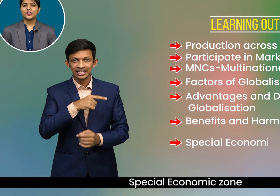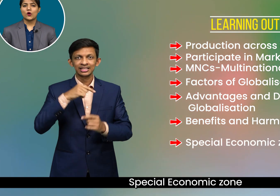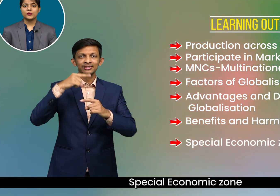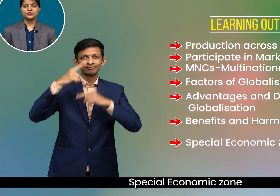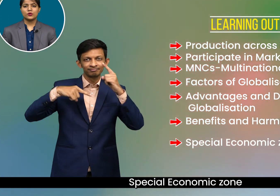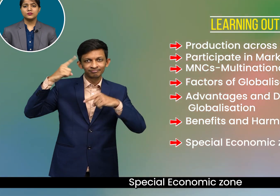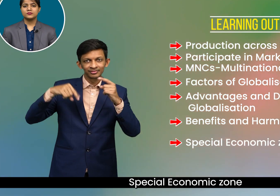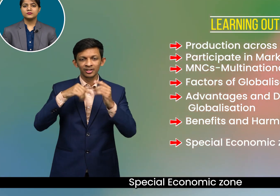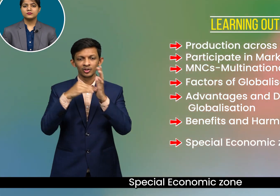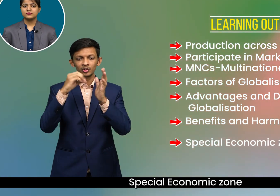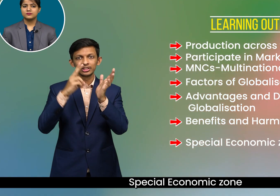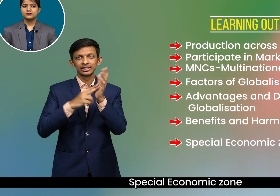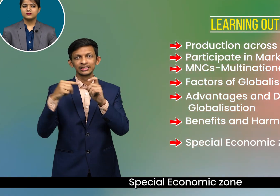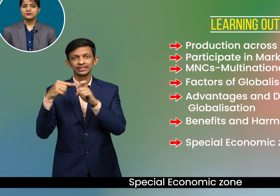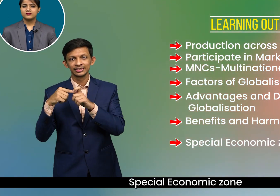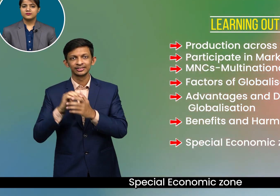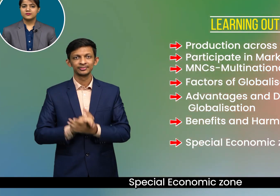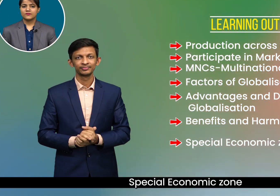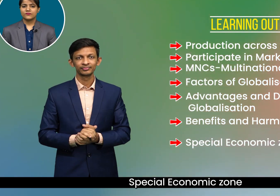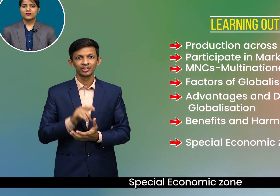Special Economic Zone.